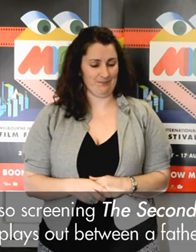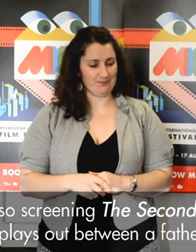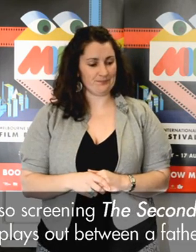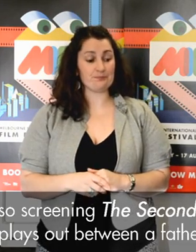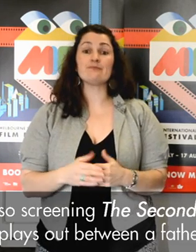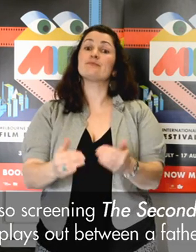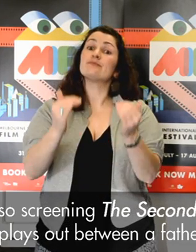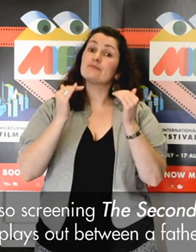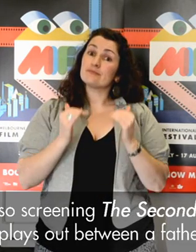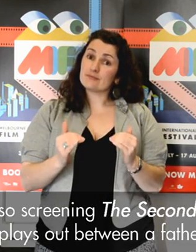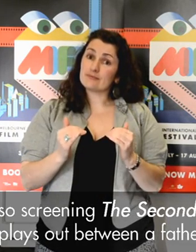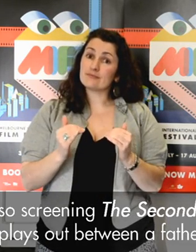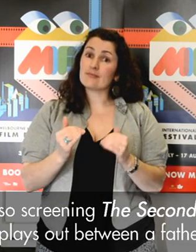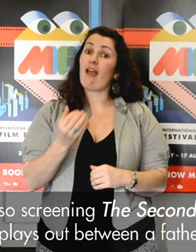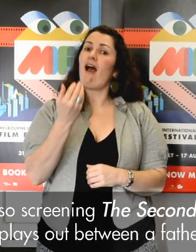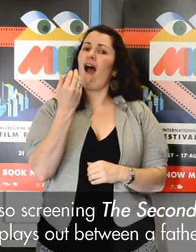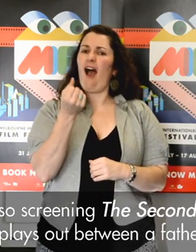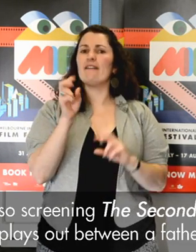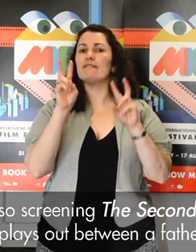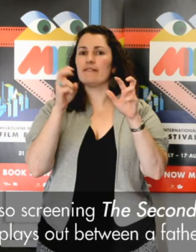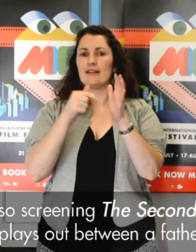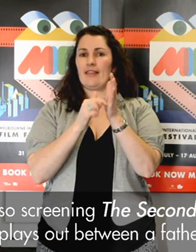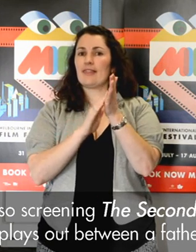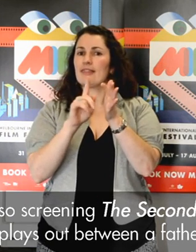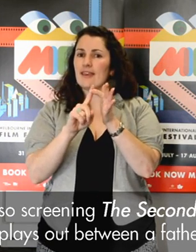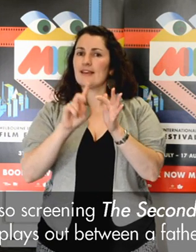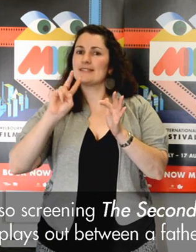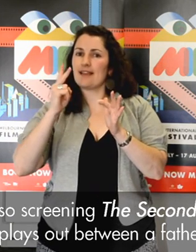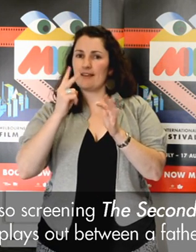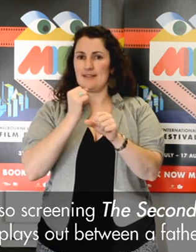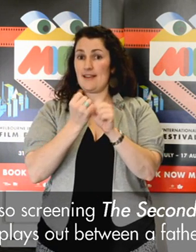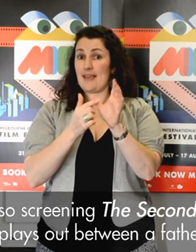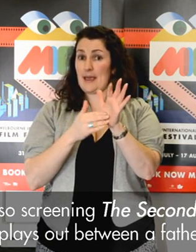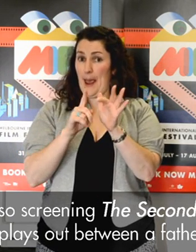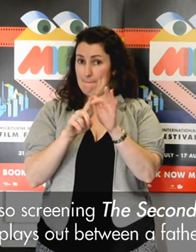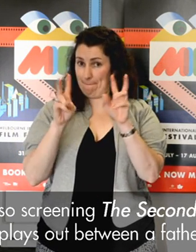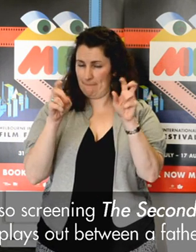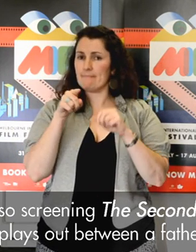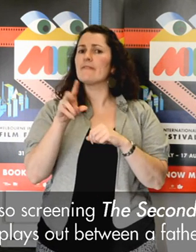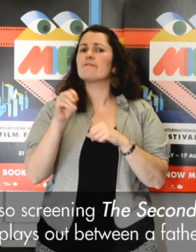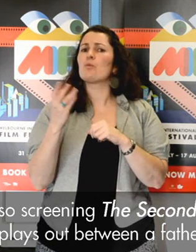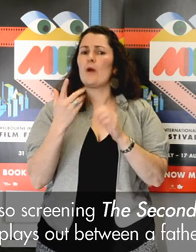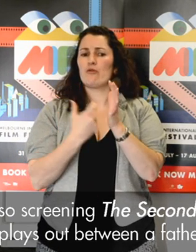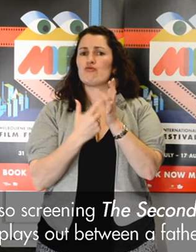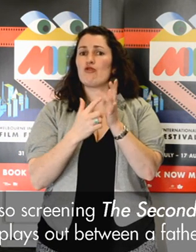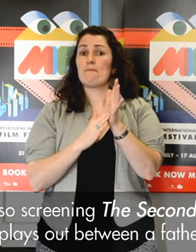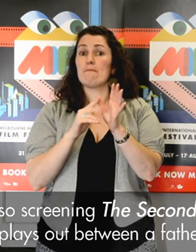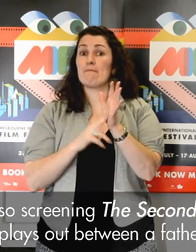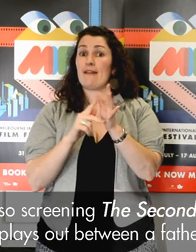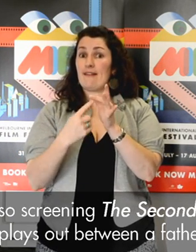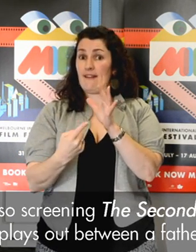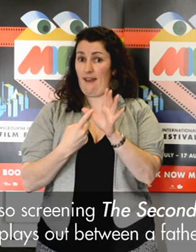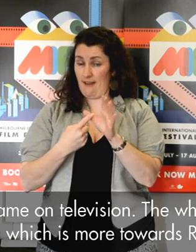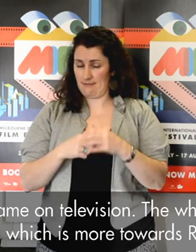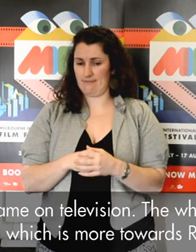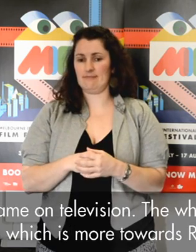We're also screening The Second Game. This is a Romanian film that plays out between a father and son